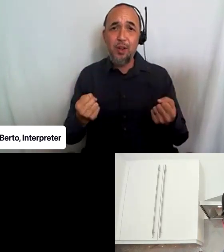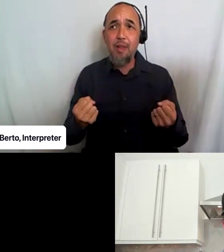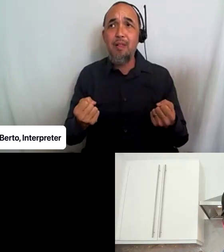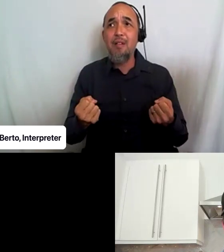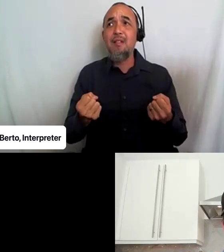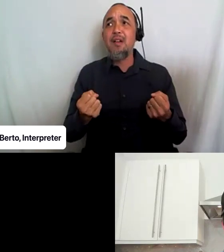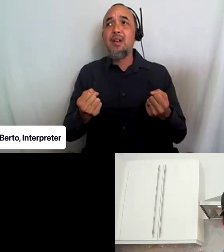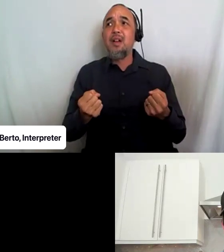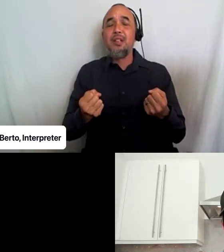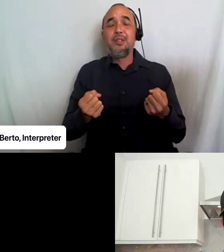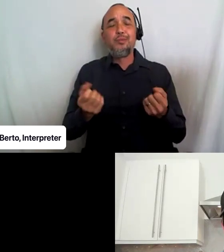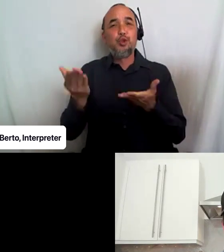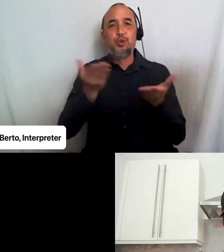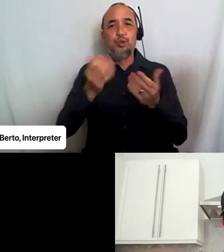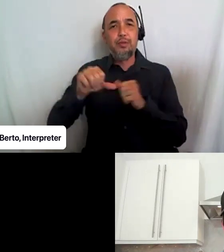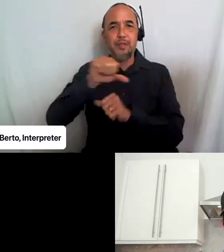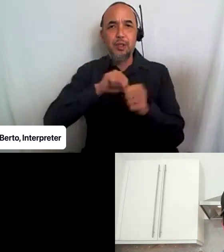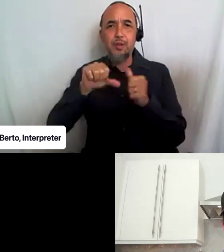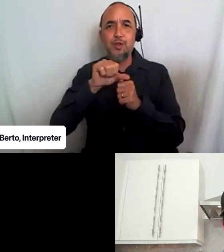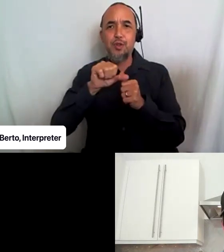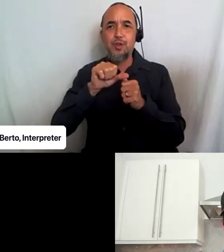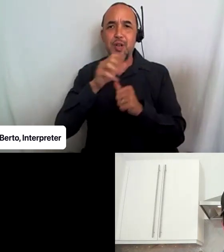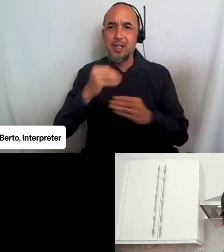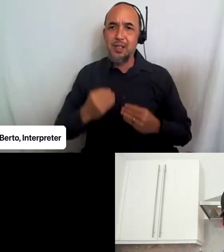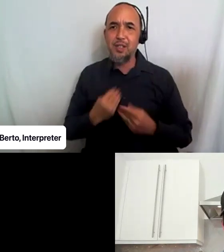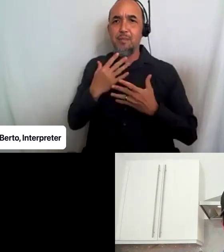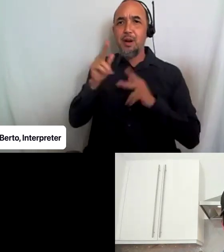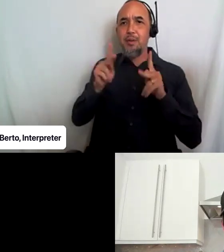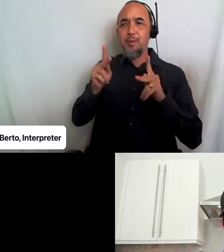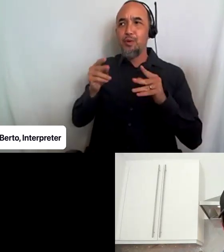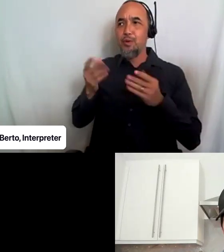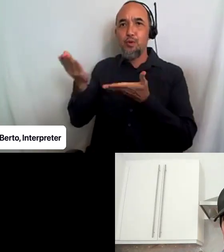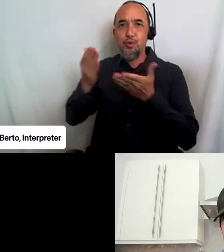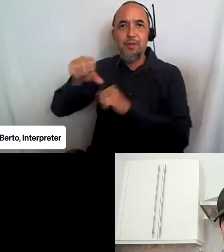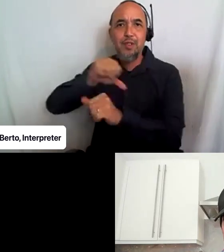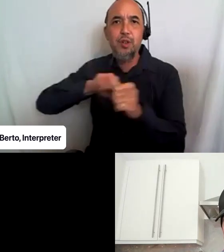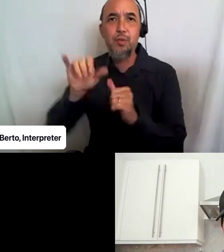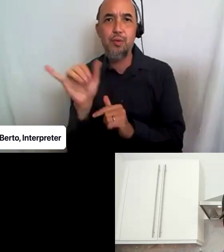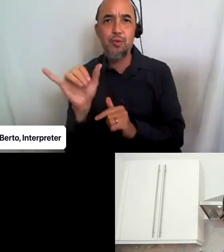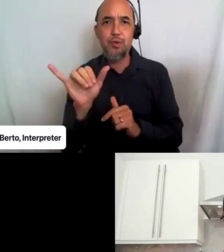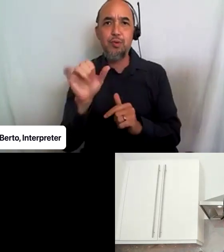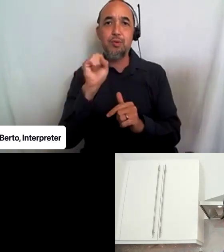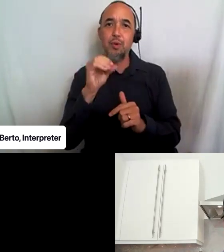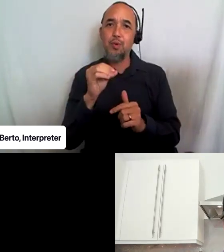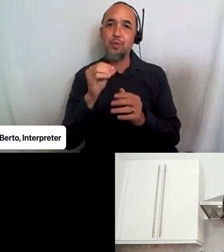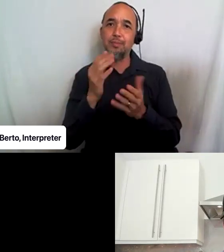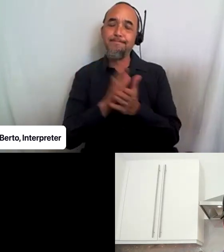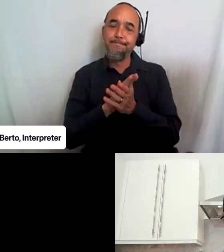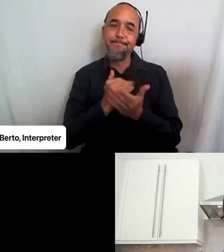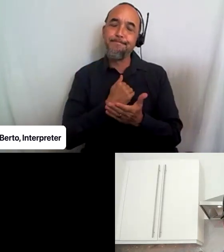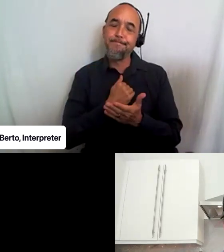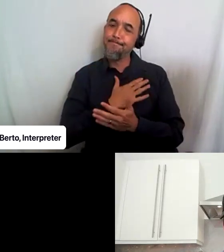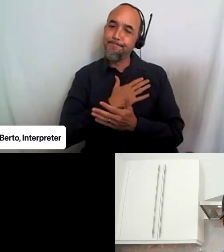of service to one another, because that inspires everyone else to see what you're doing and be of service. And so it means a lot to me that you guys are not only here